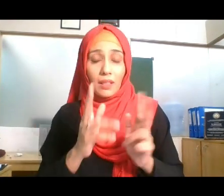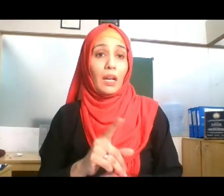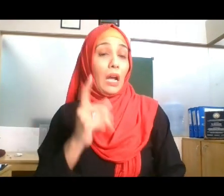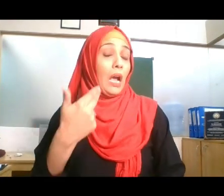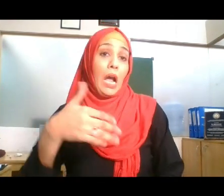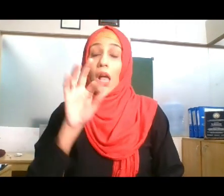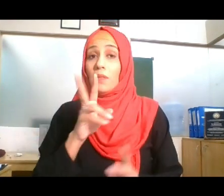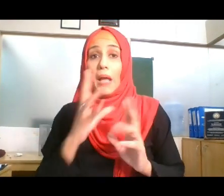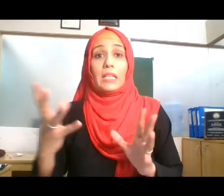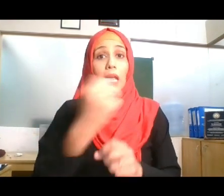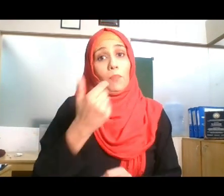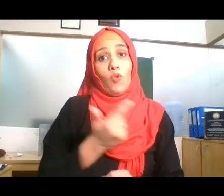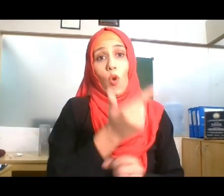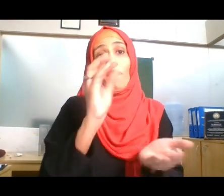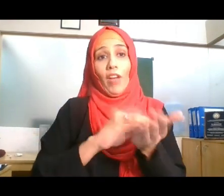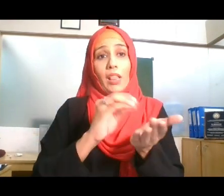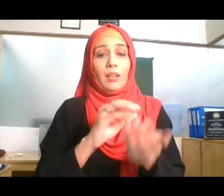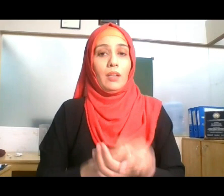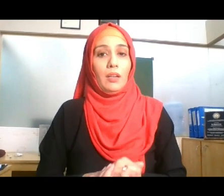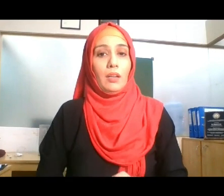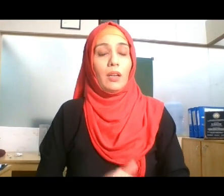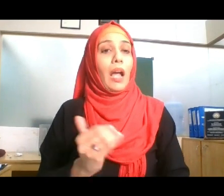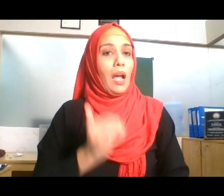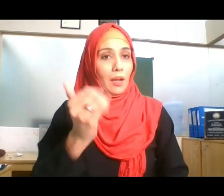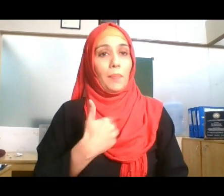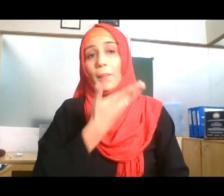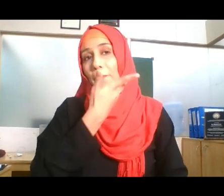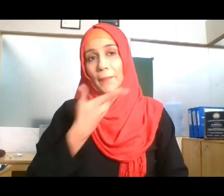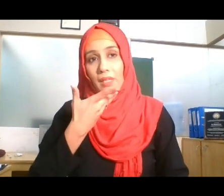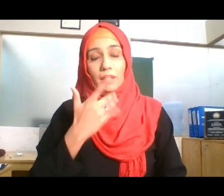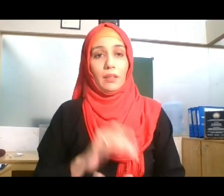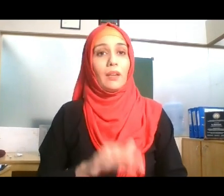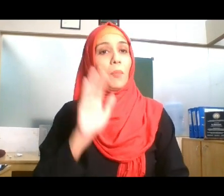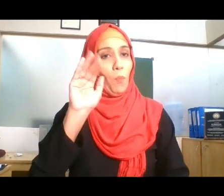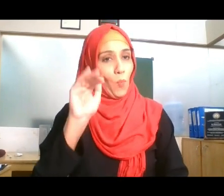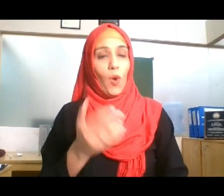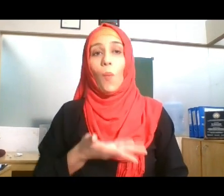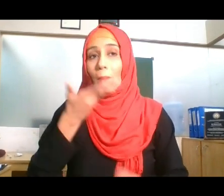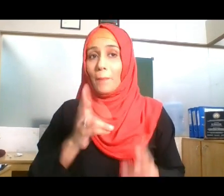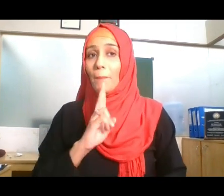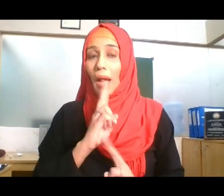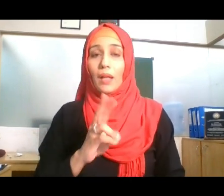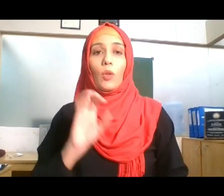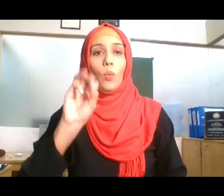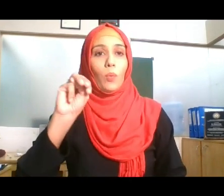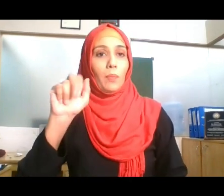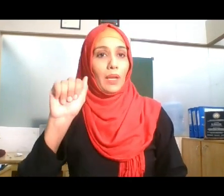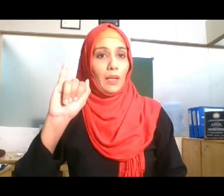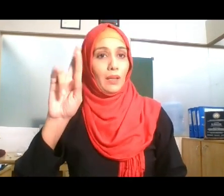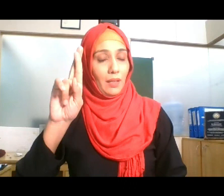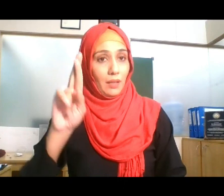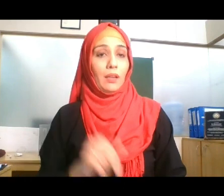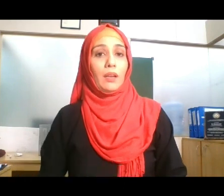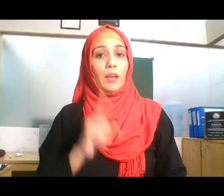for everyone. Um, Next, I would like to invite Umair Ahmed. He is